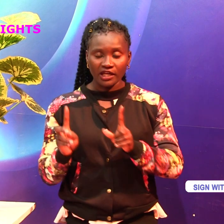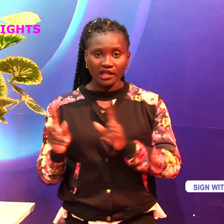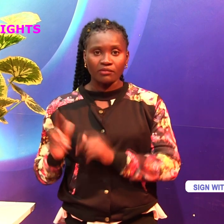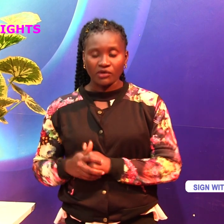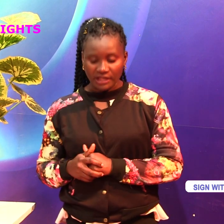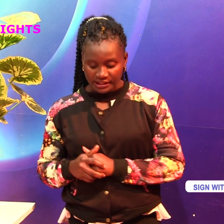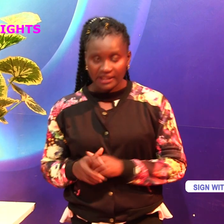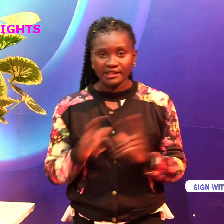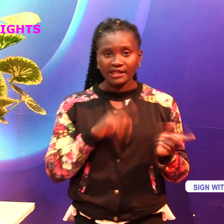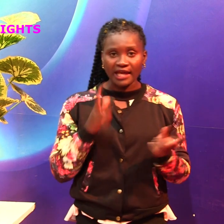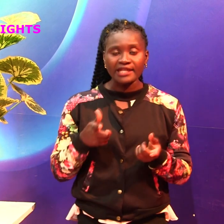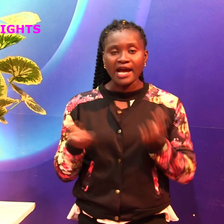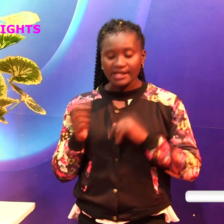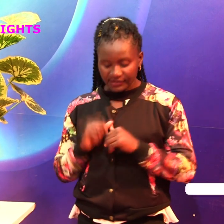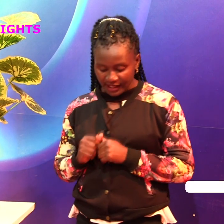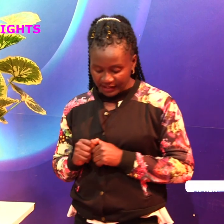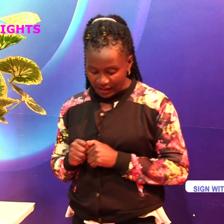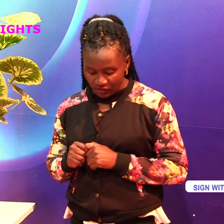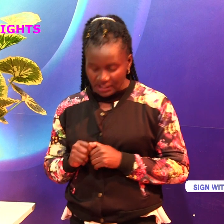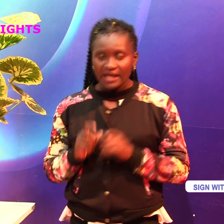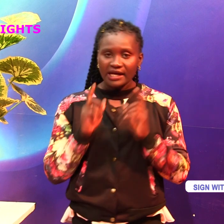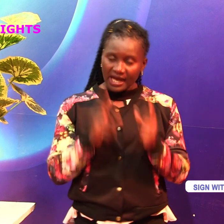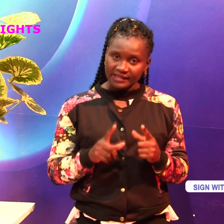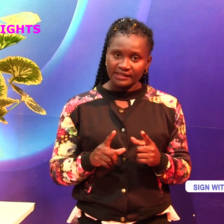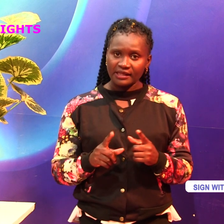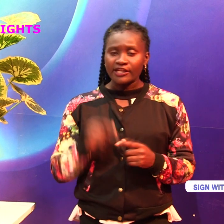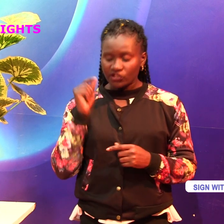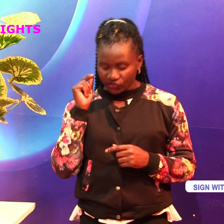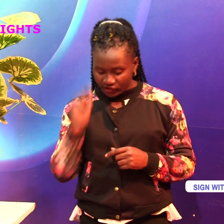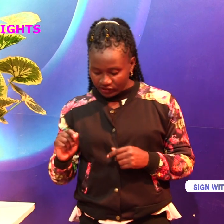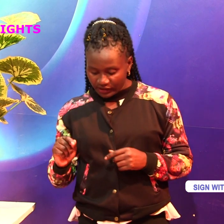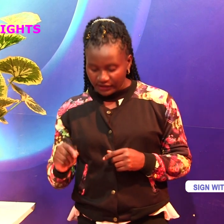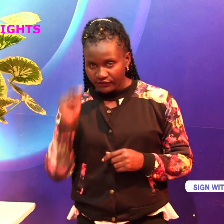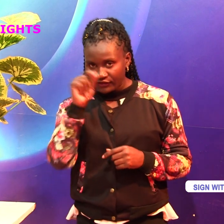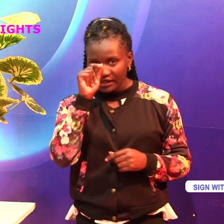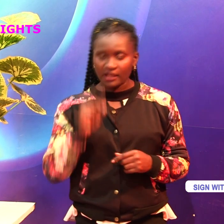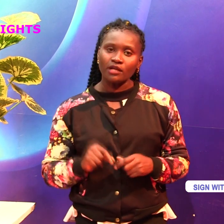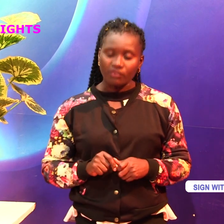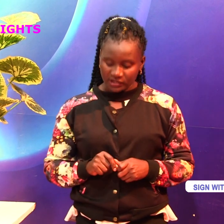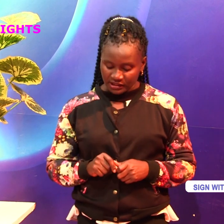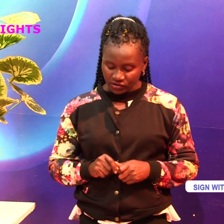very important. That is in Kenya Sign Language. Rights, children, very important.